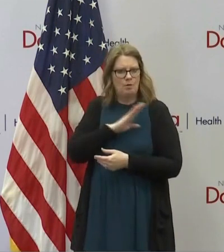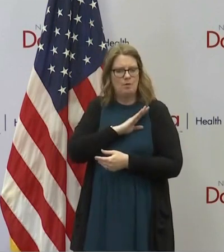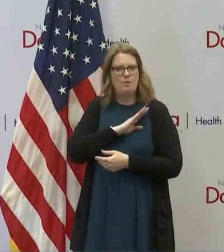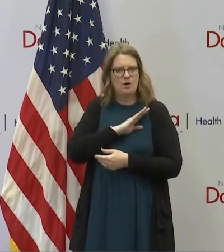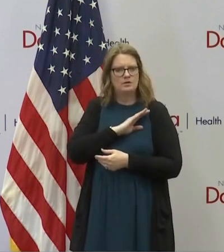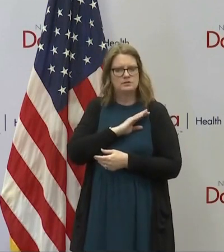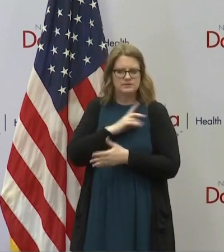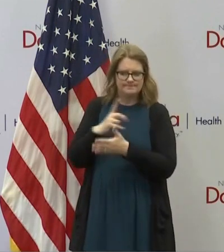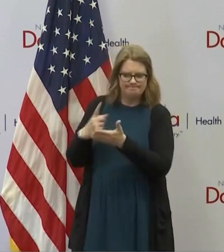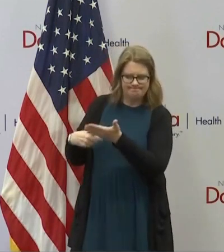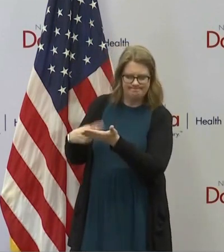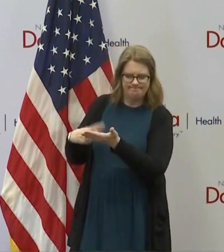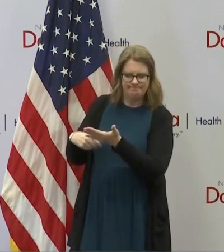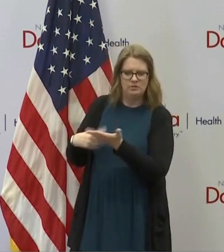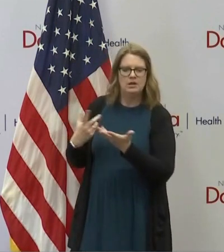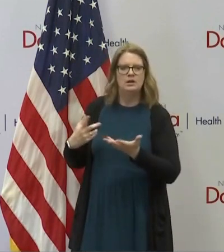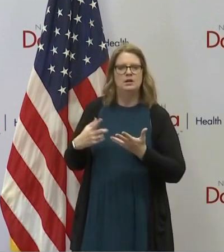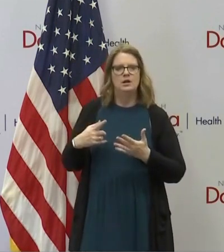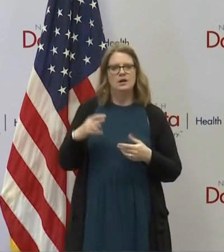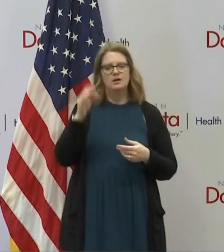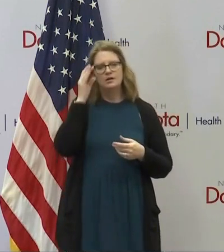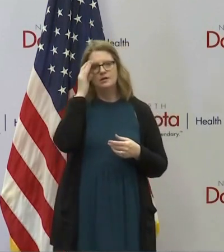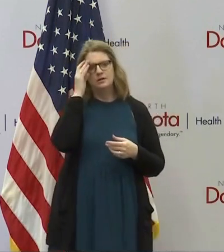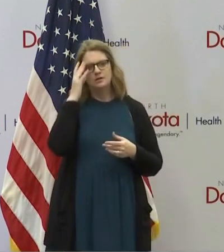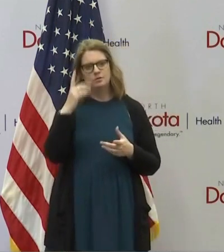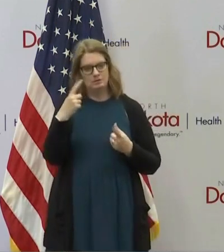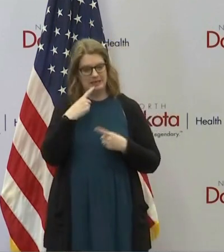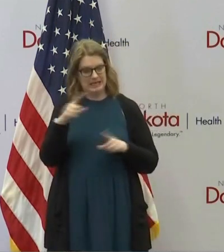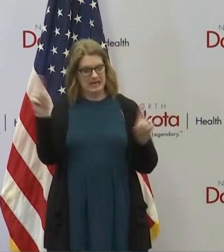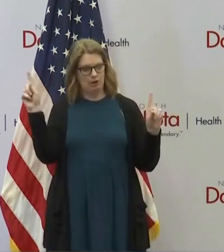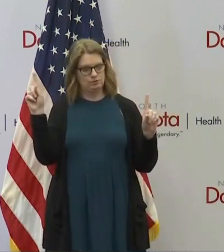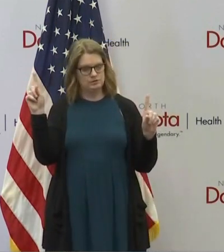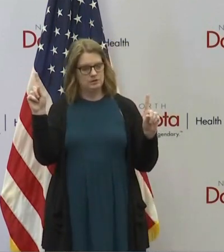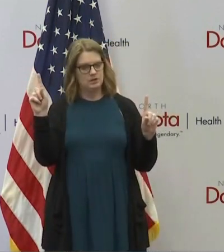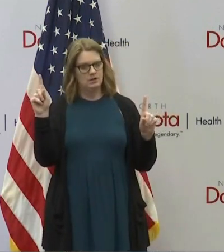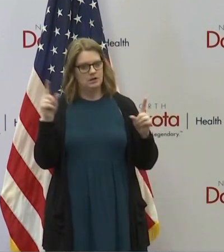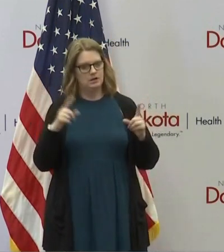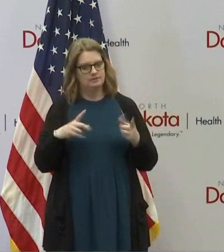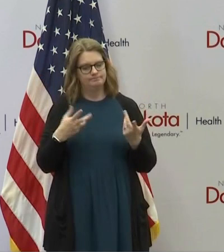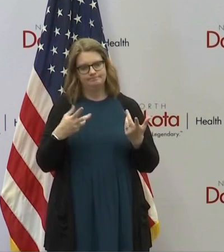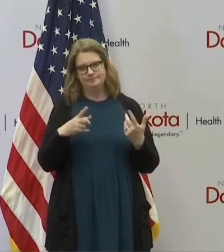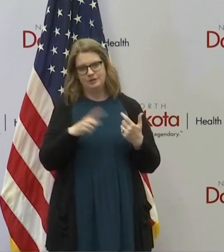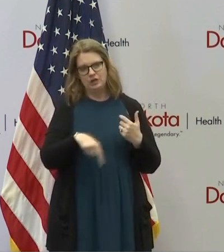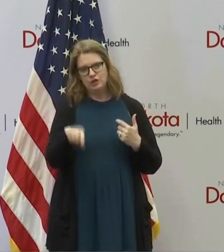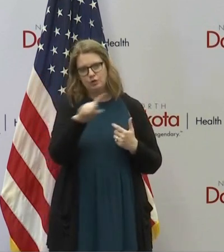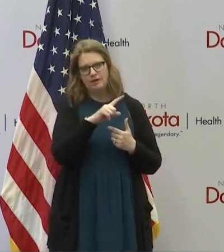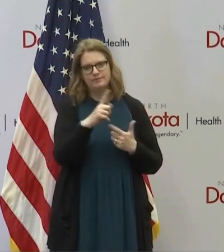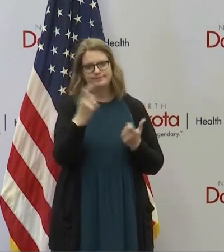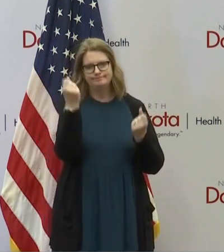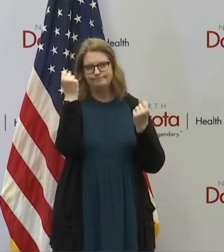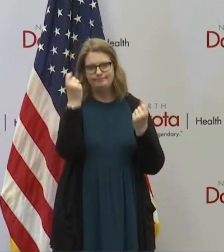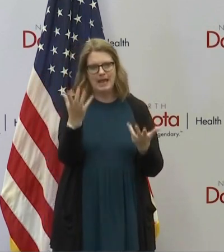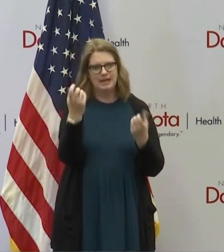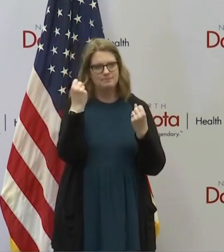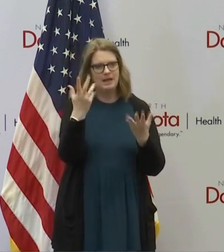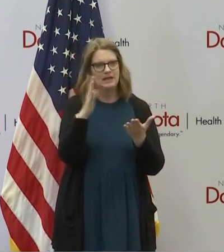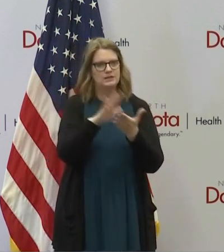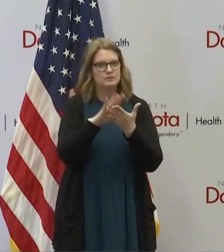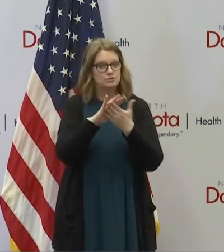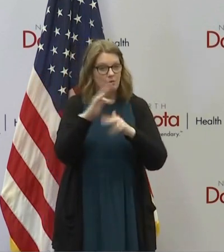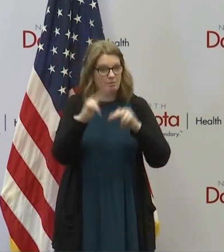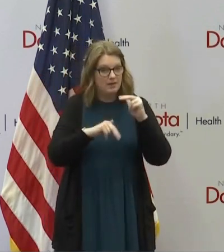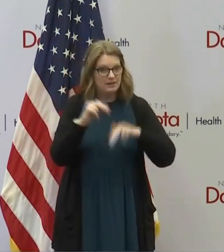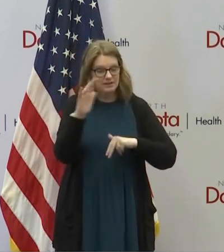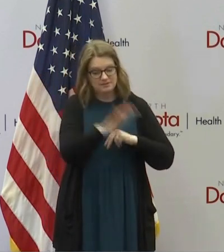announcement last week. As it is the case when we make these announcements, and you've got hundreds and hundreds of school buildings